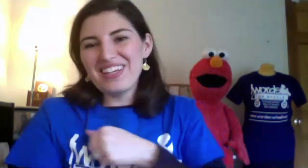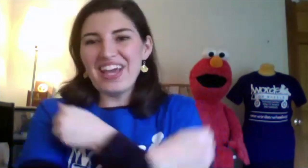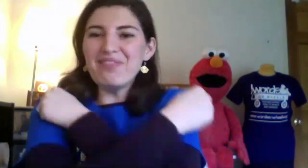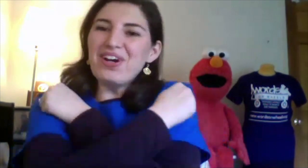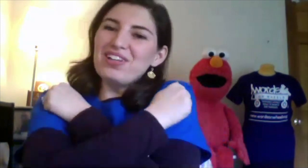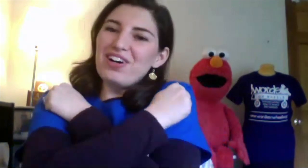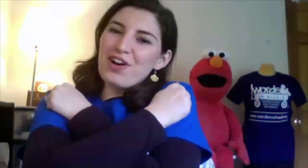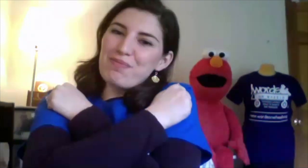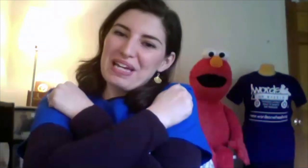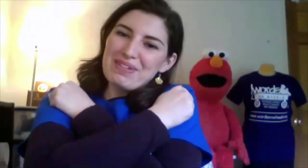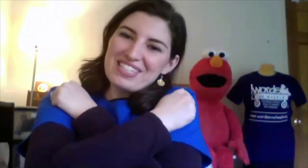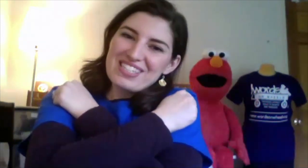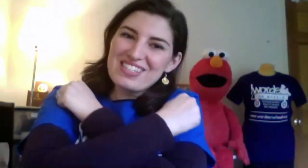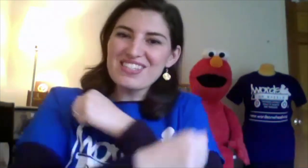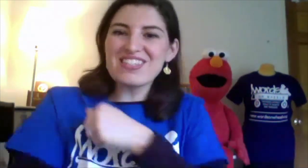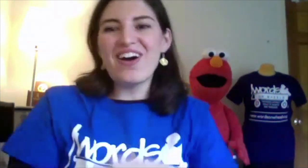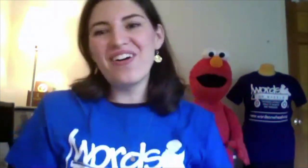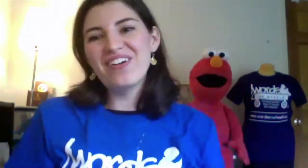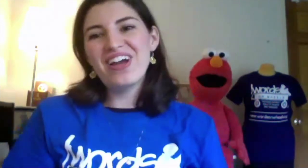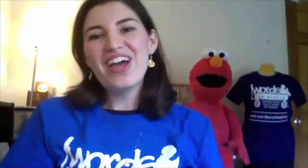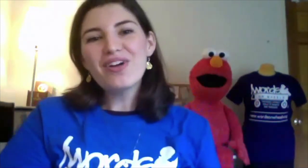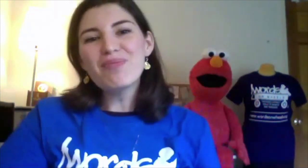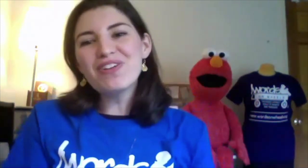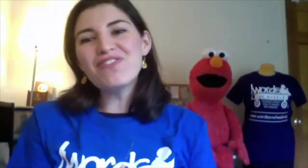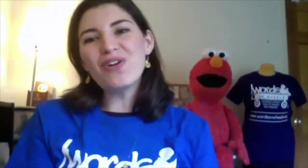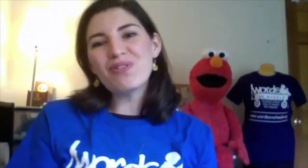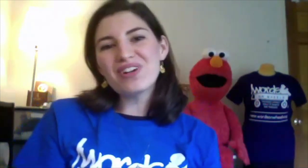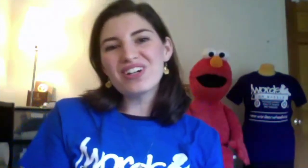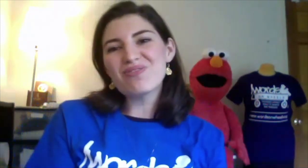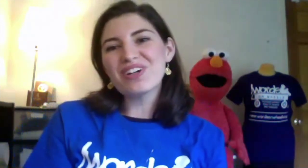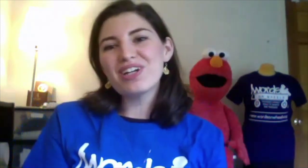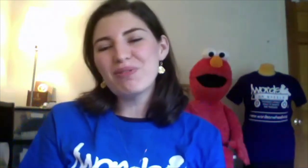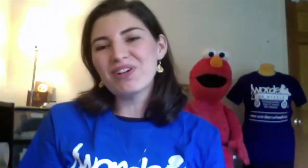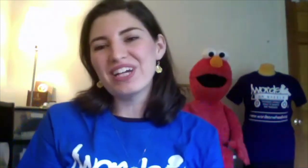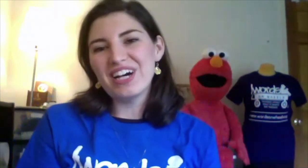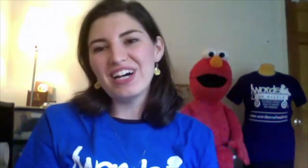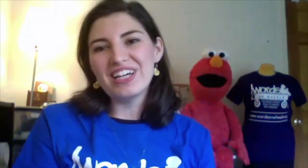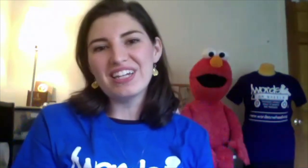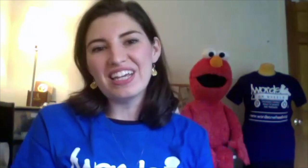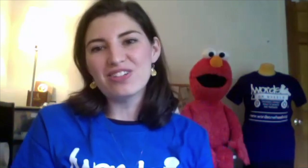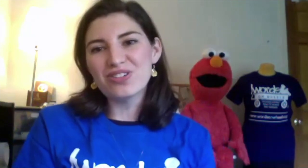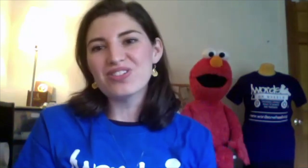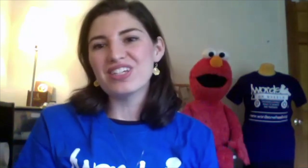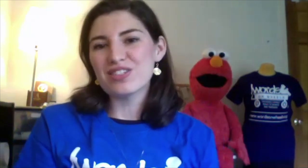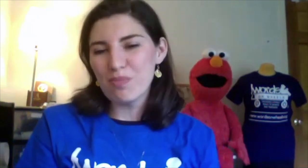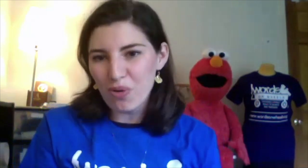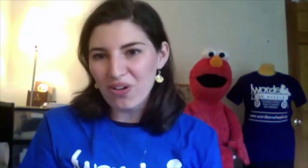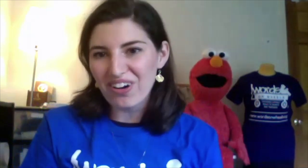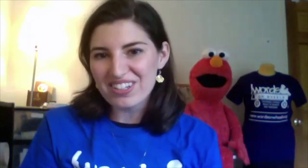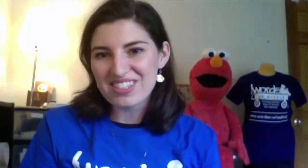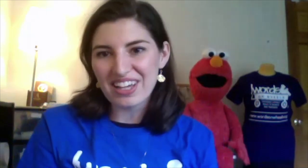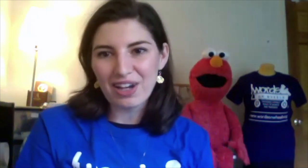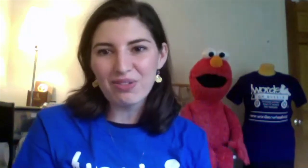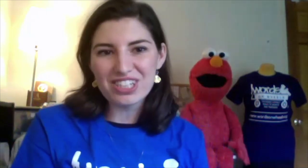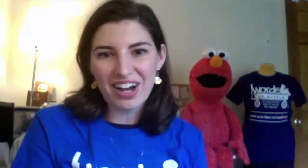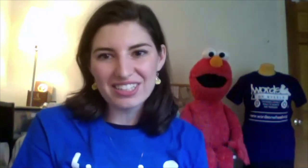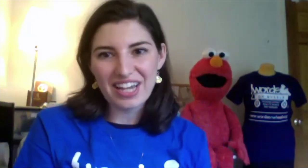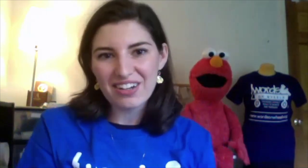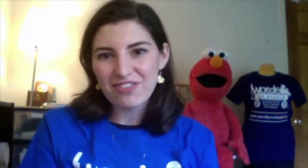we all love our babies. So moving forwards, we're going to be working on introducing some more sign language content for